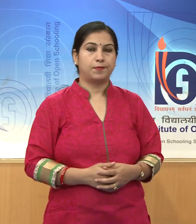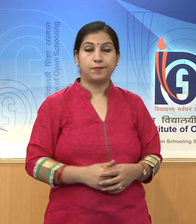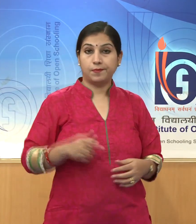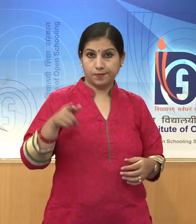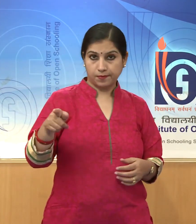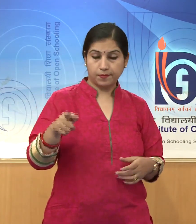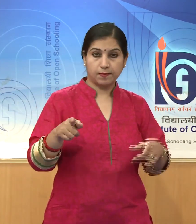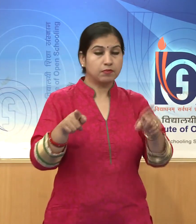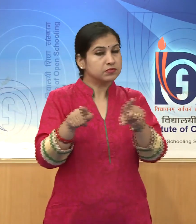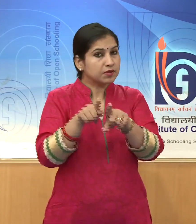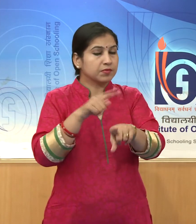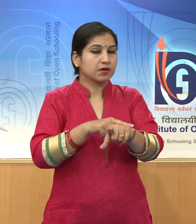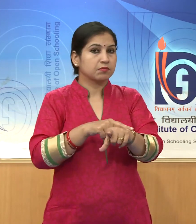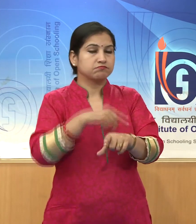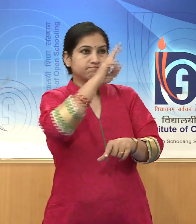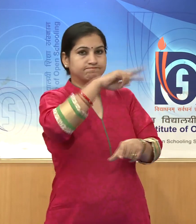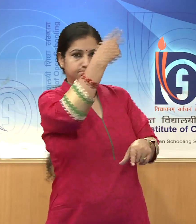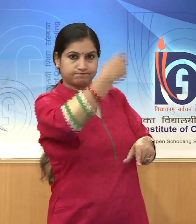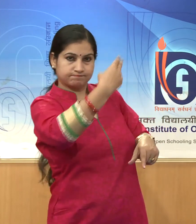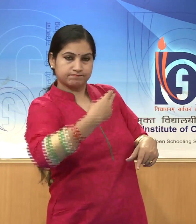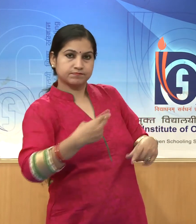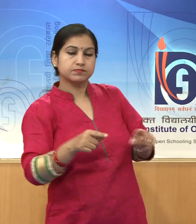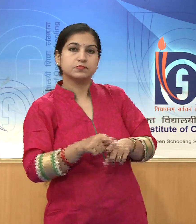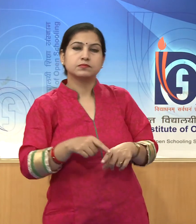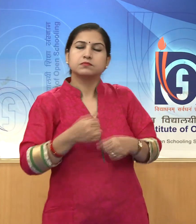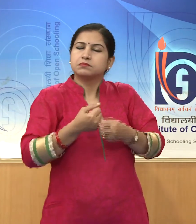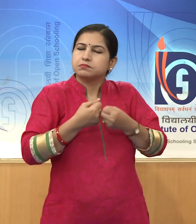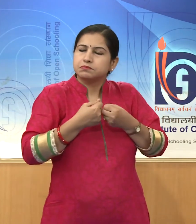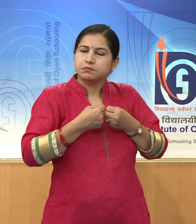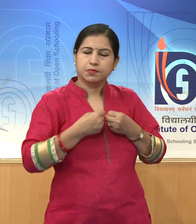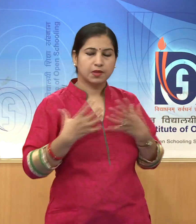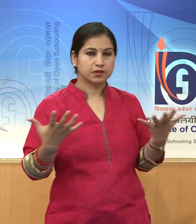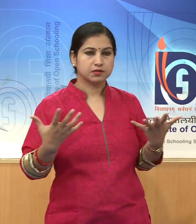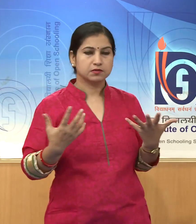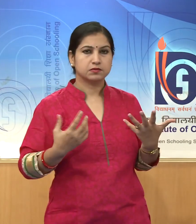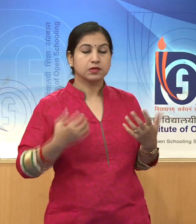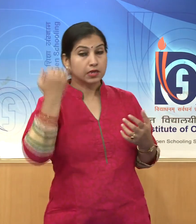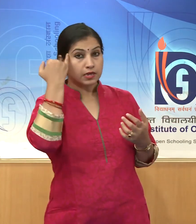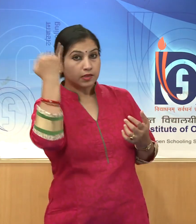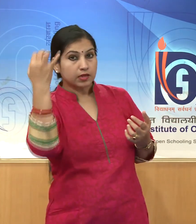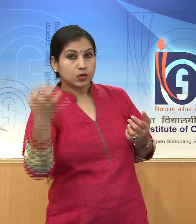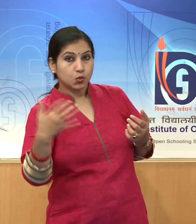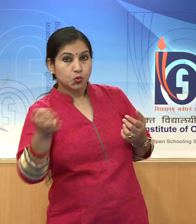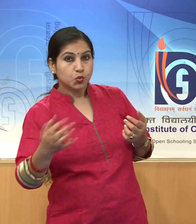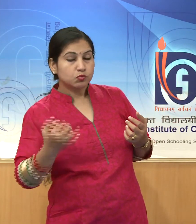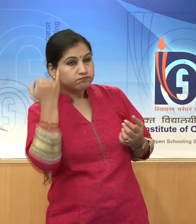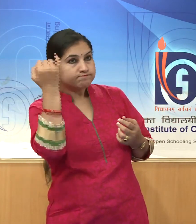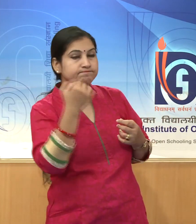He was a painter with relentless experimentation in